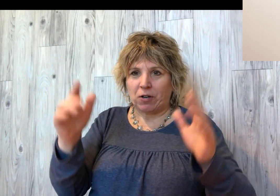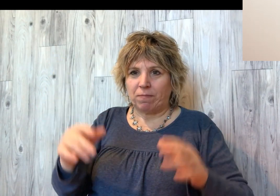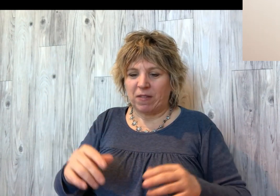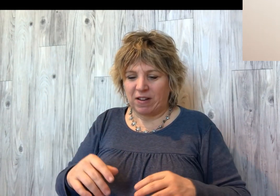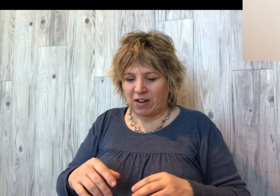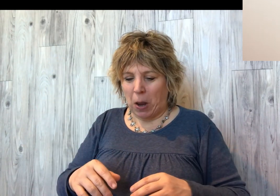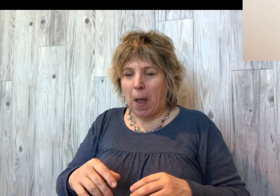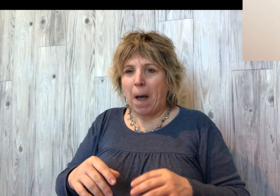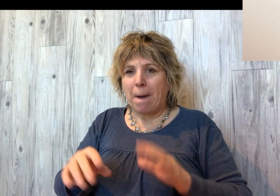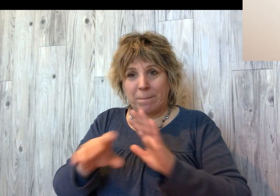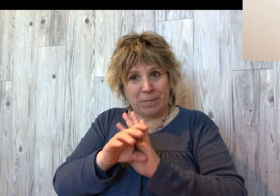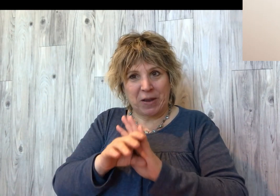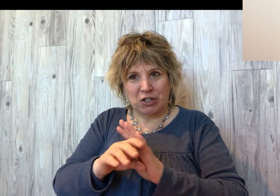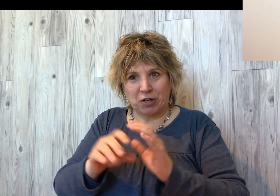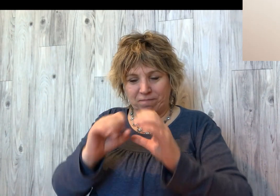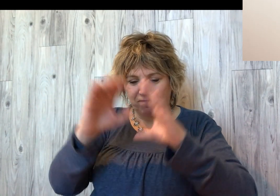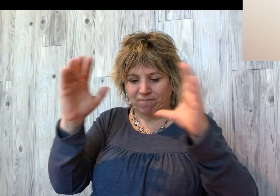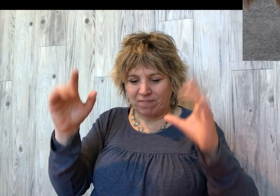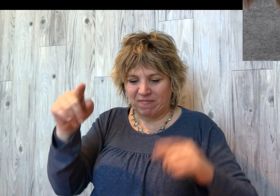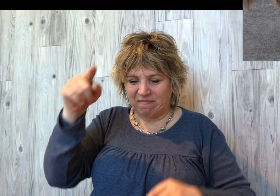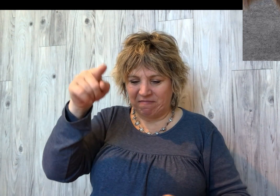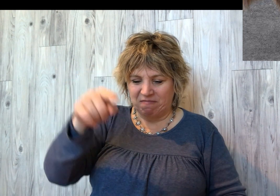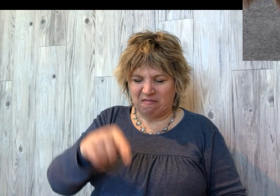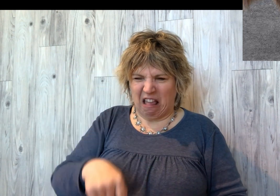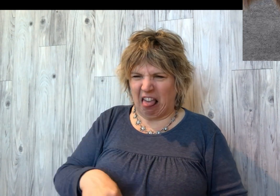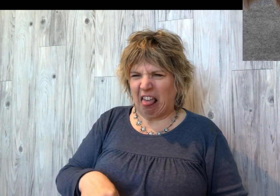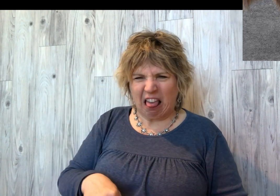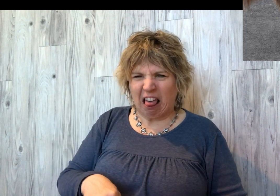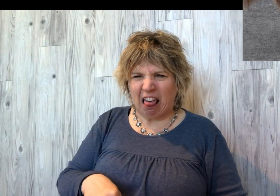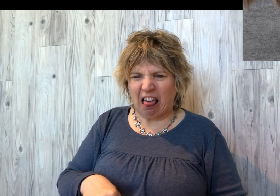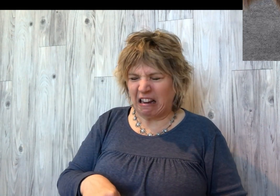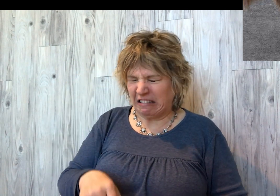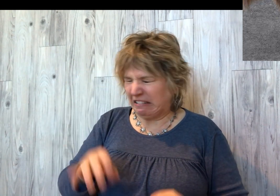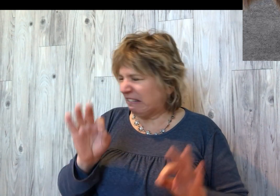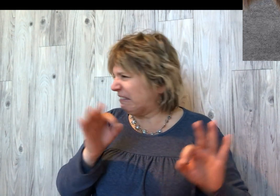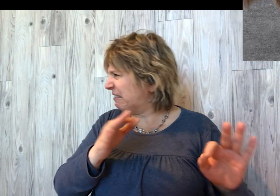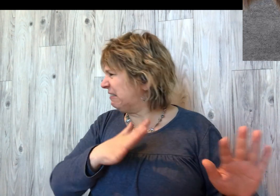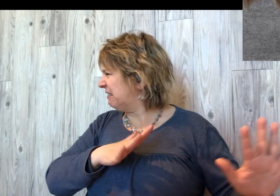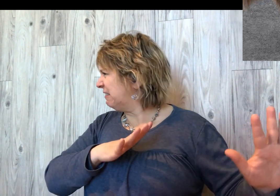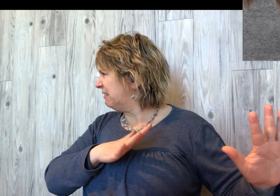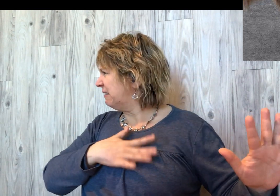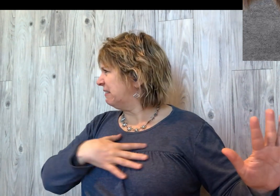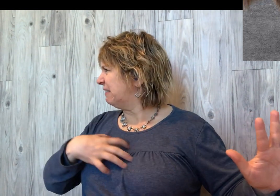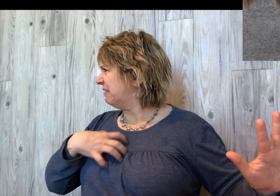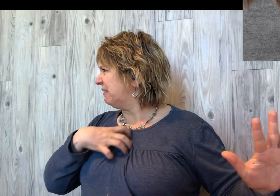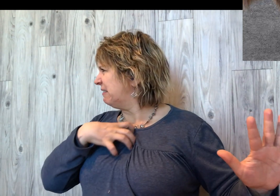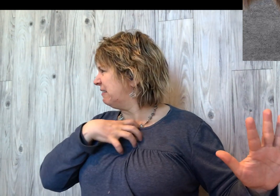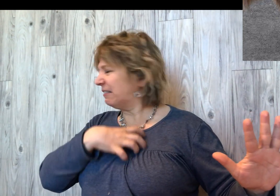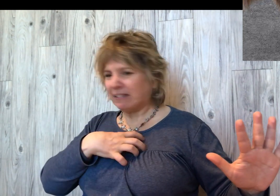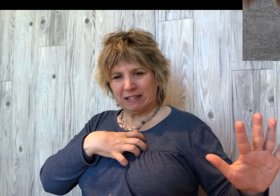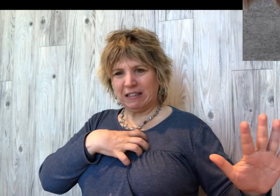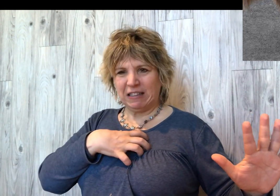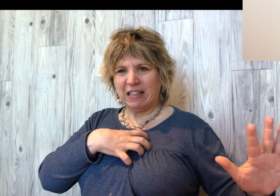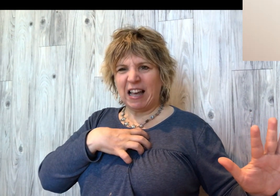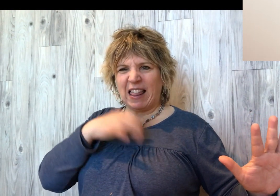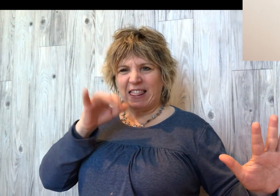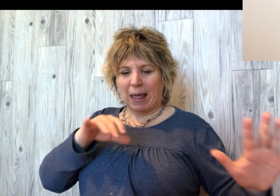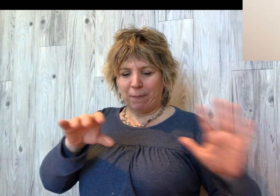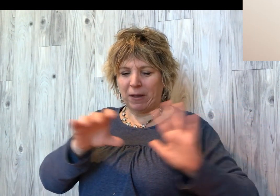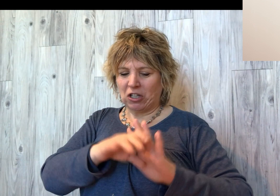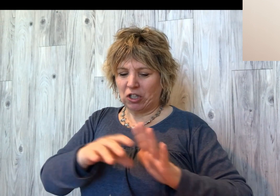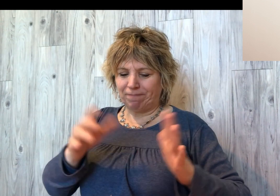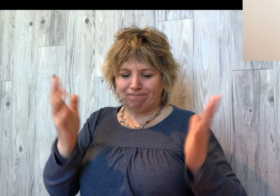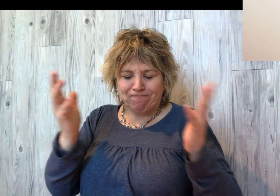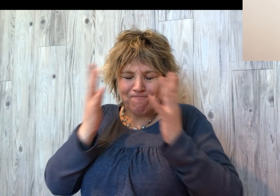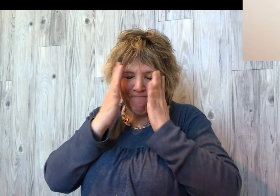picture of this. Let me show you a picture of this. Take a look at that. Yeah, that's right. Yeah, I know you want to look away. Oh, it's gross. It makes me want to gag too. That's why I'm glad I can't see it